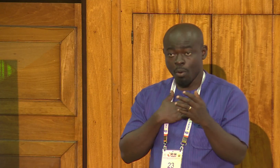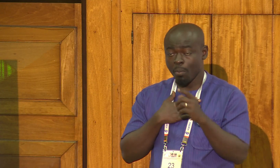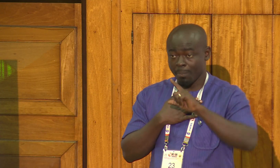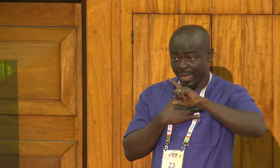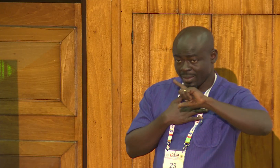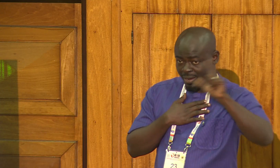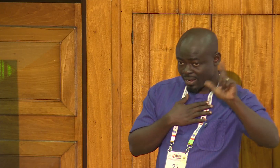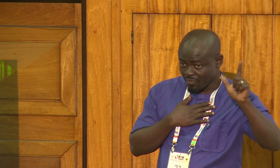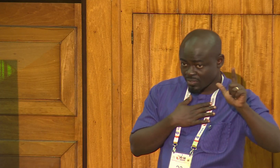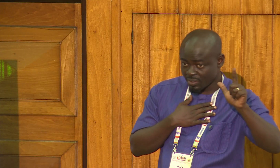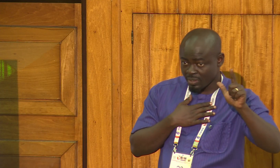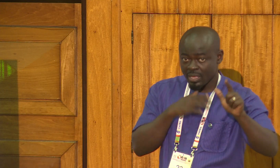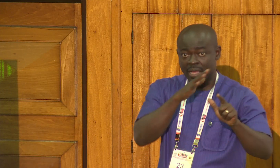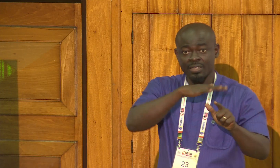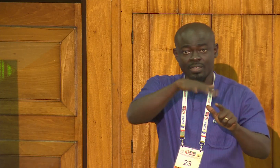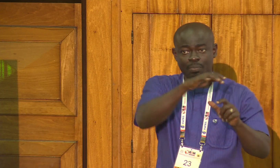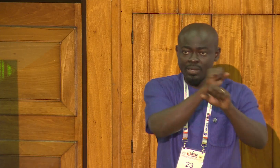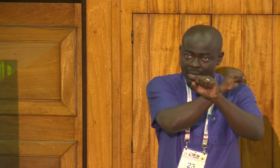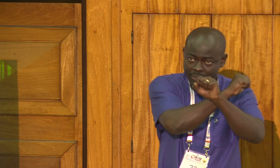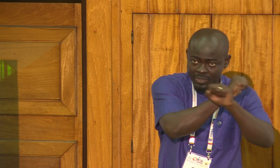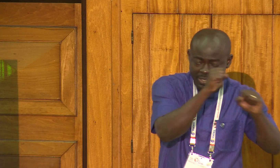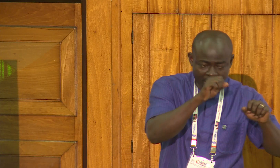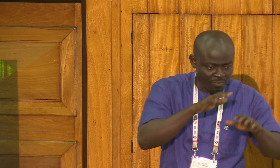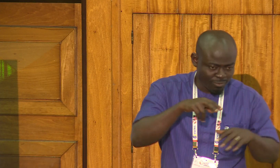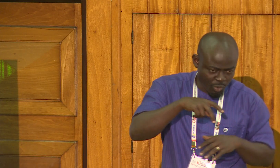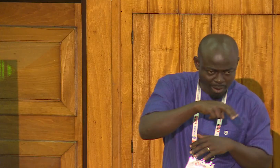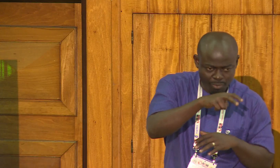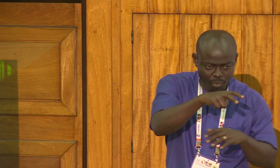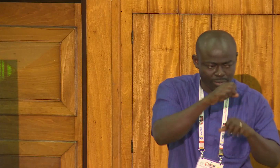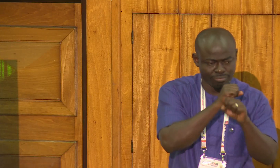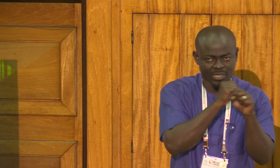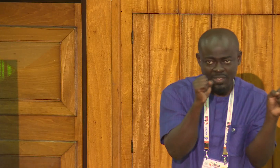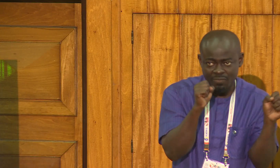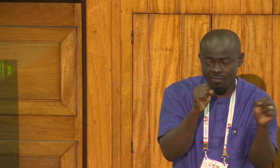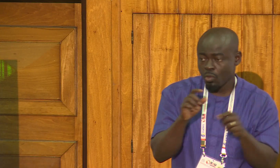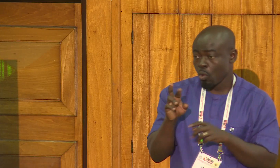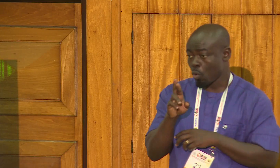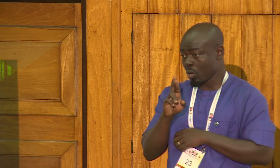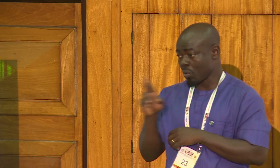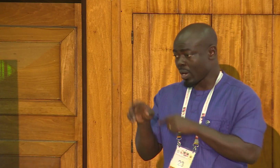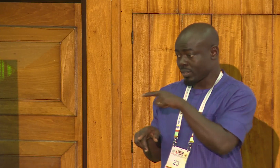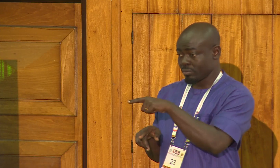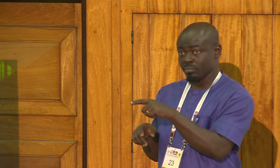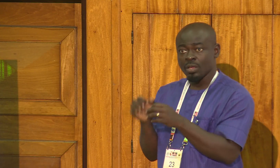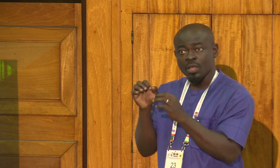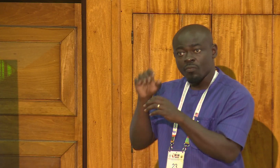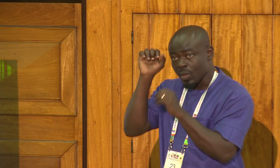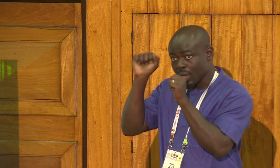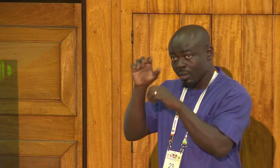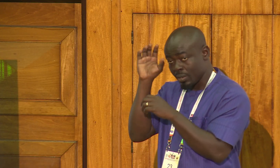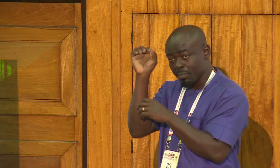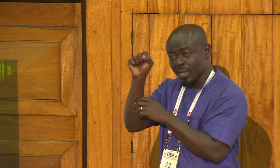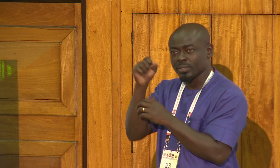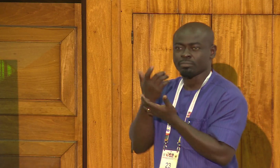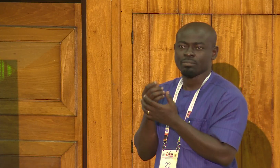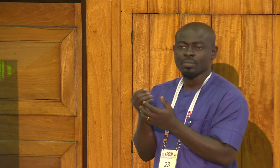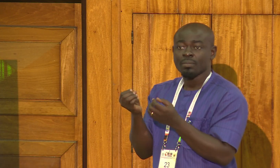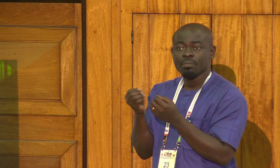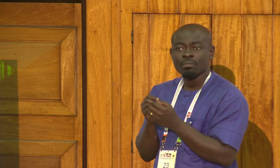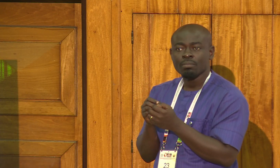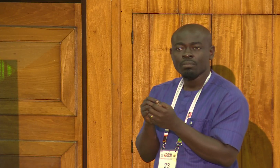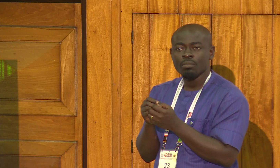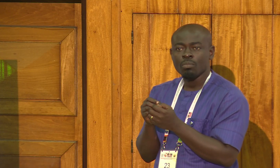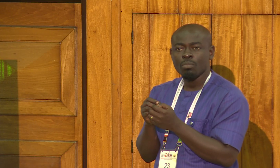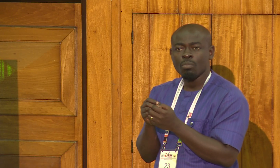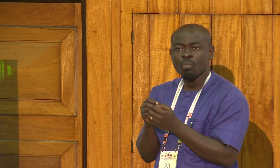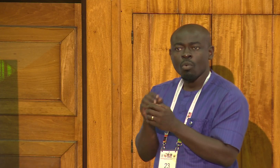a place that is safe, you can walk around. And on the right, if you can imagine, there are not a lot of, we